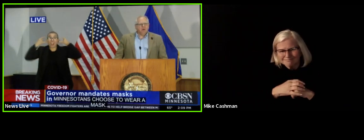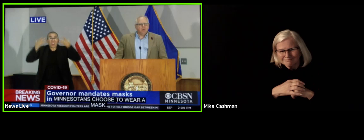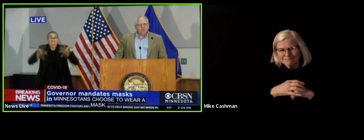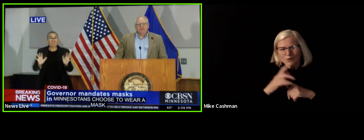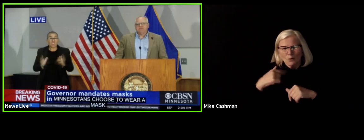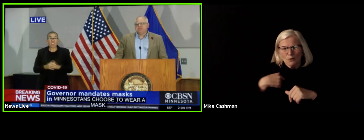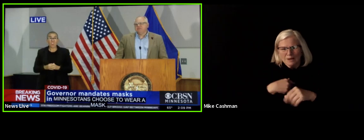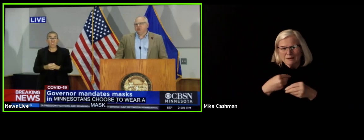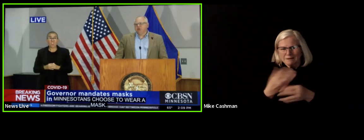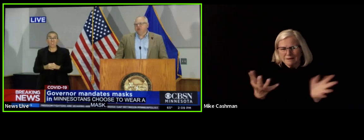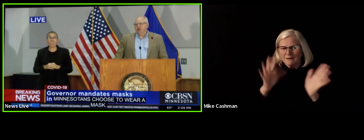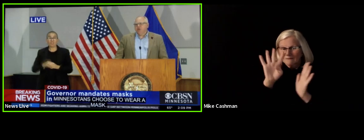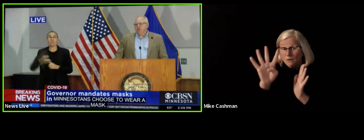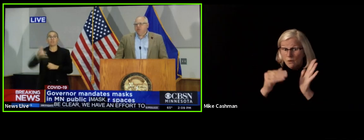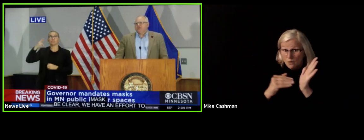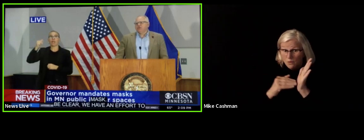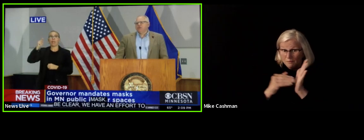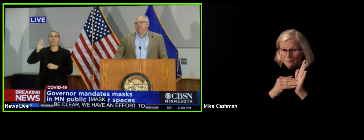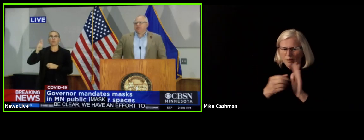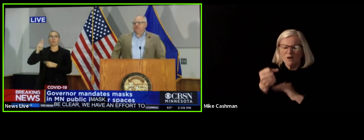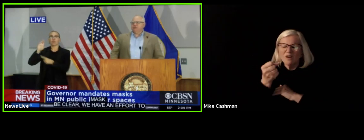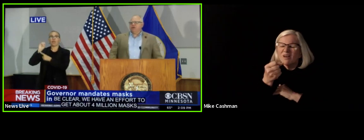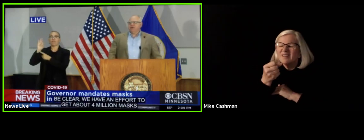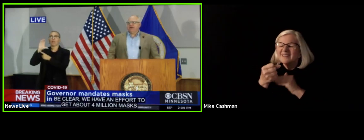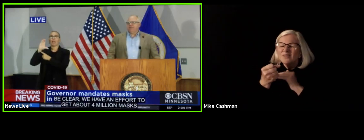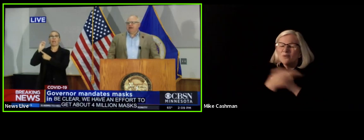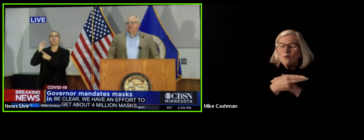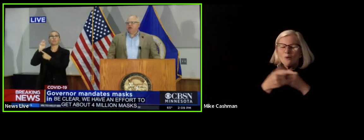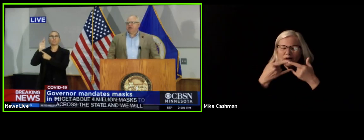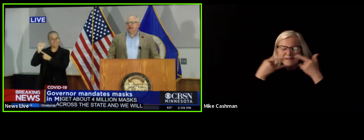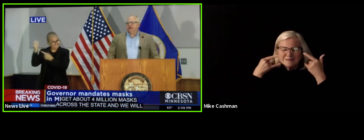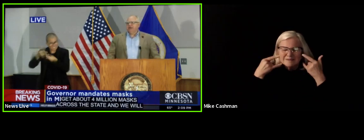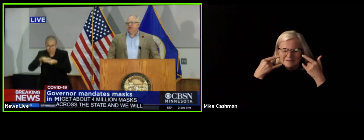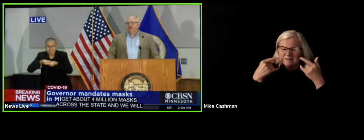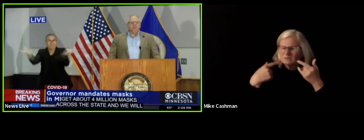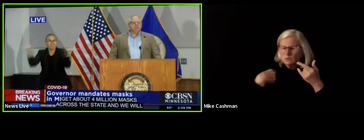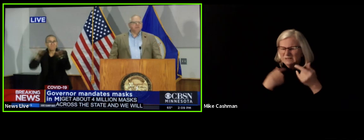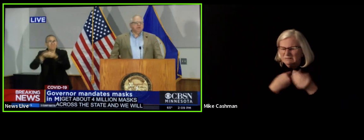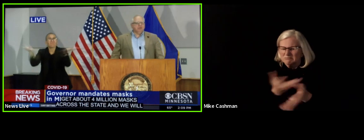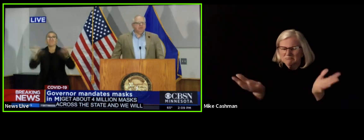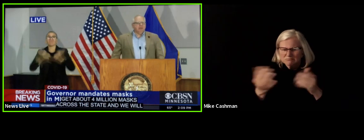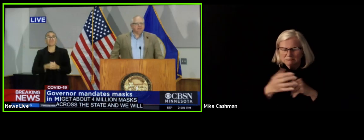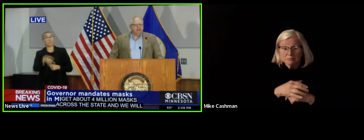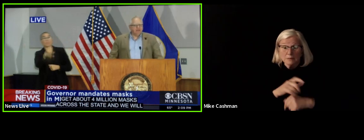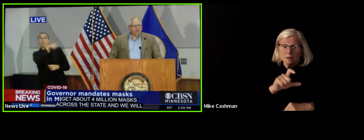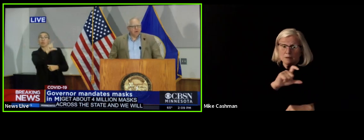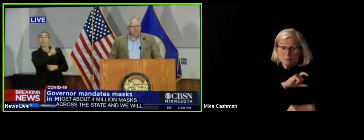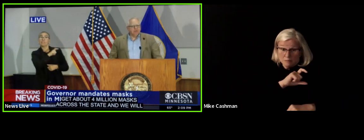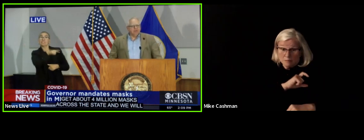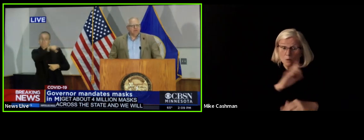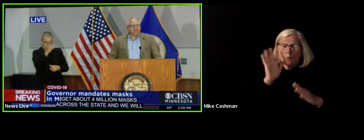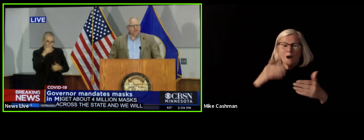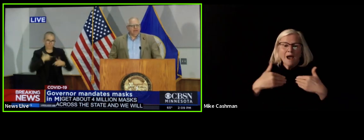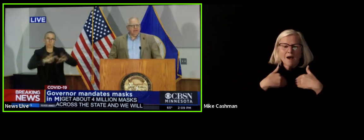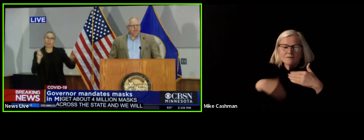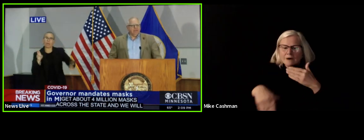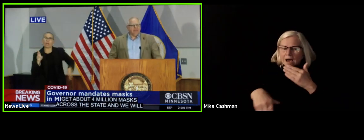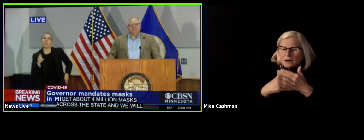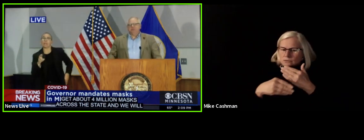masks. We'll make this easy for you. We'll make sure that the police are there and they have masks on hand. they would much rather give you a mask and have you wear it than give you a